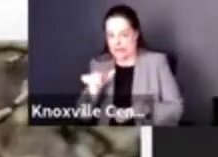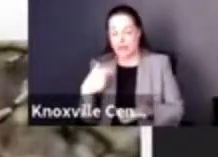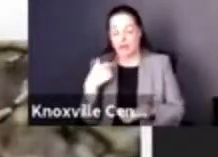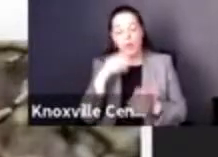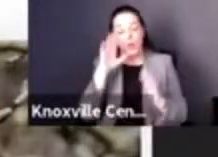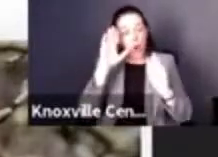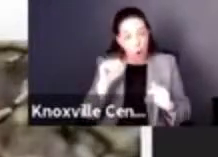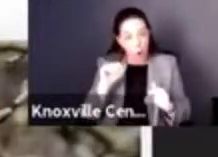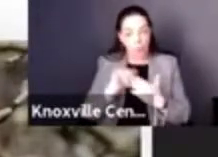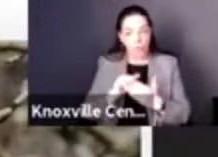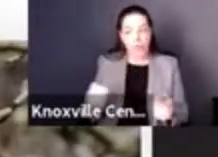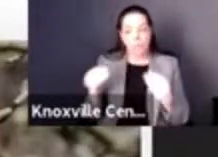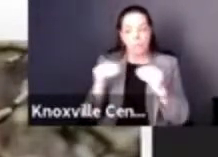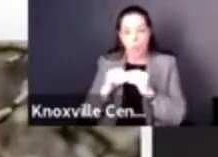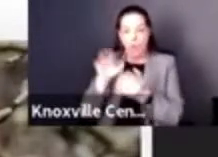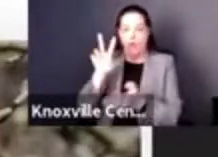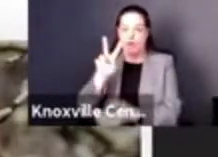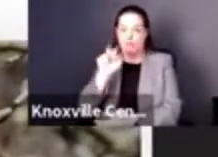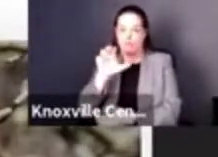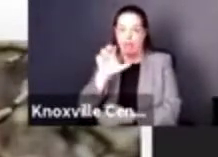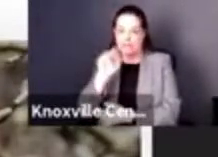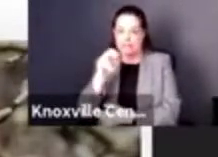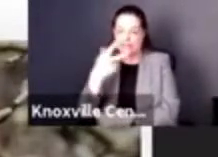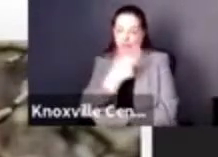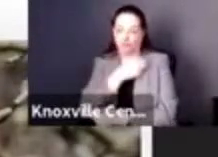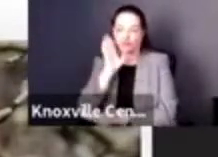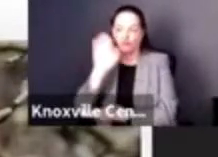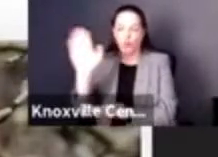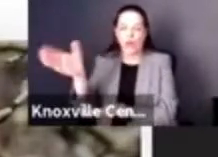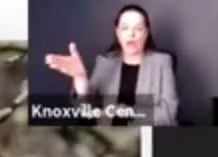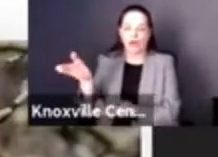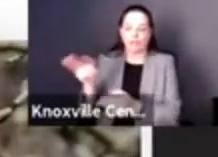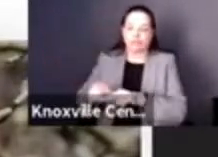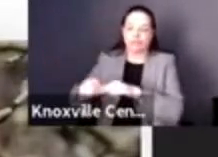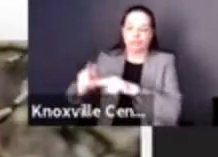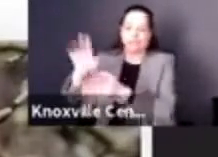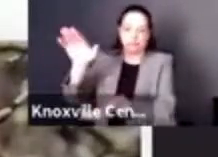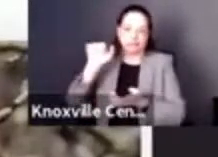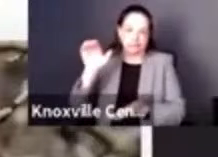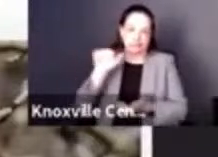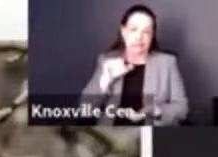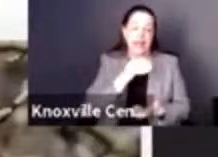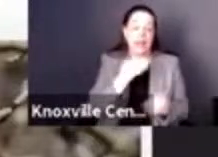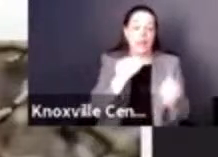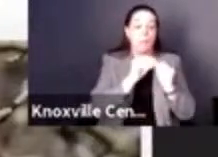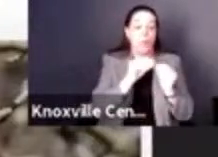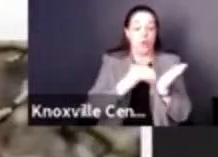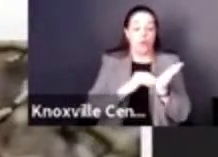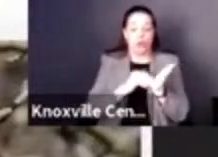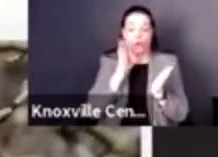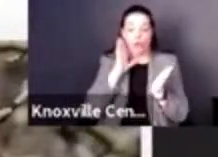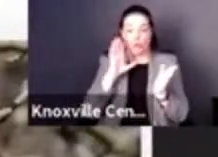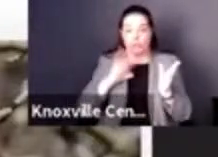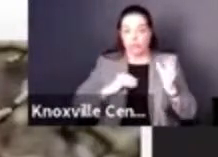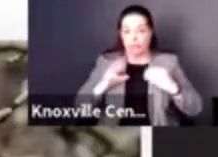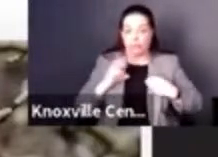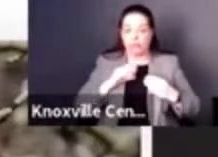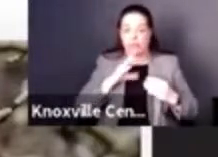vaccine availability will increase in the coming weeks with more providers coming on board and expected increase in vaccine